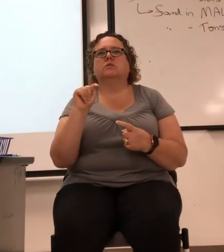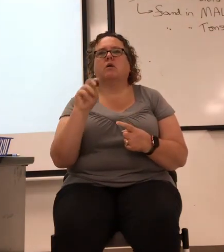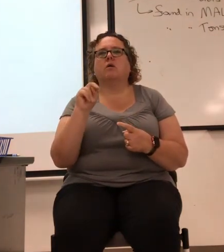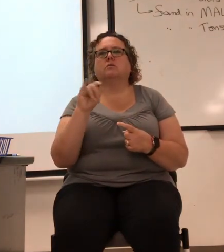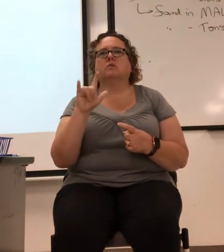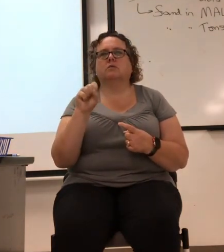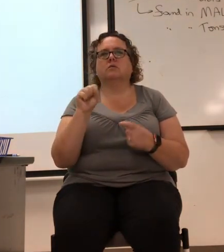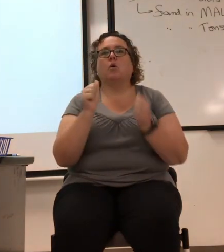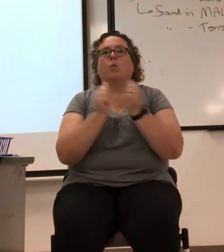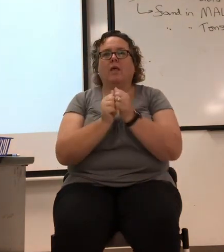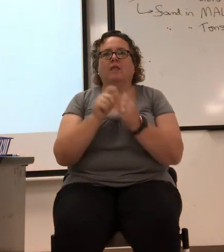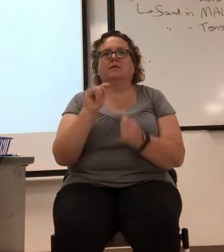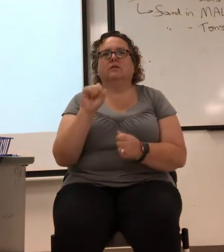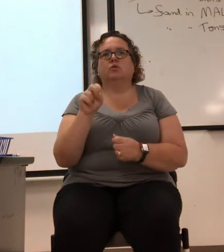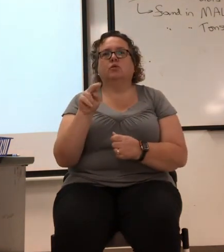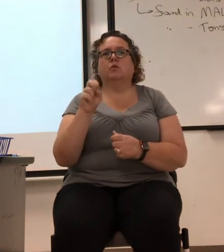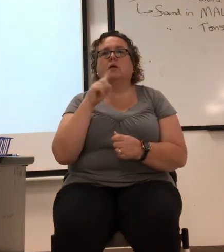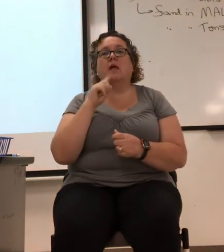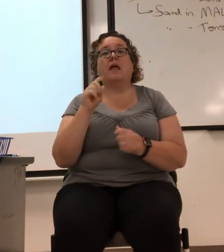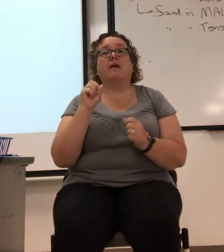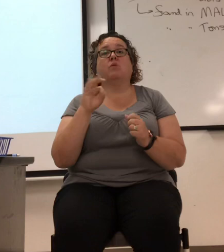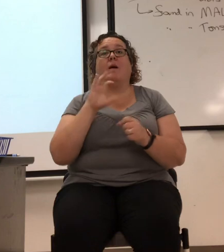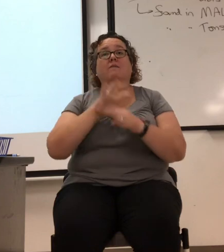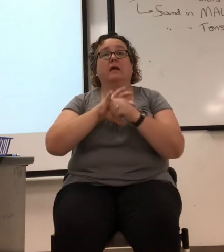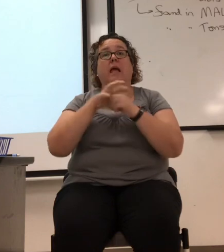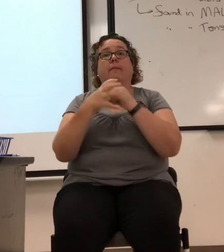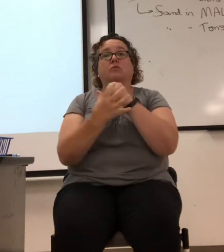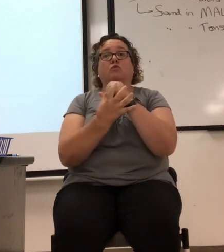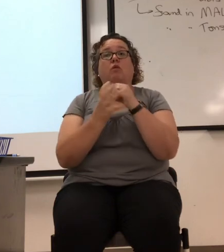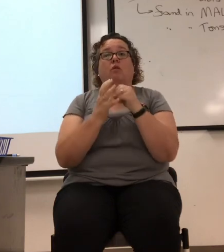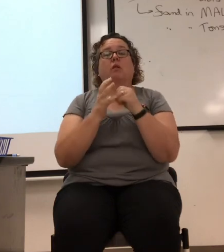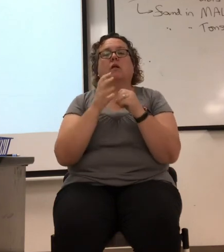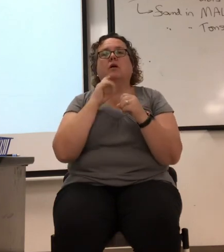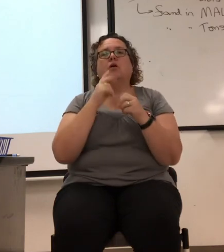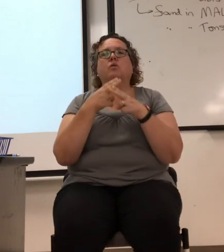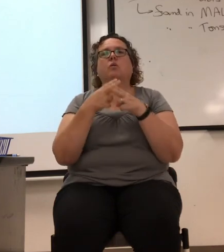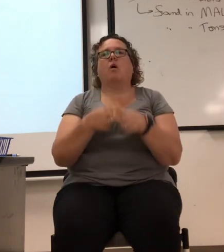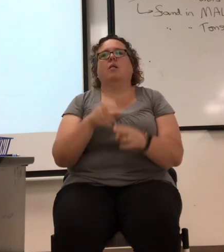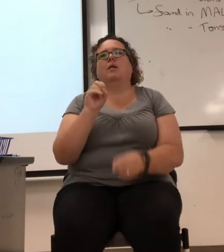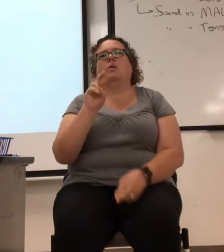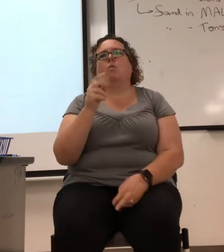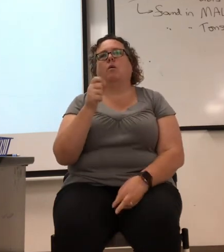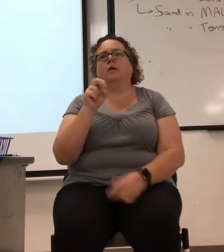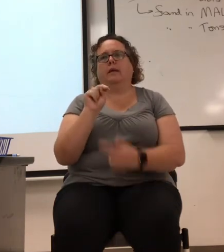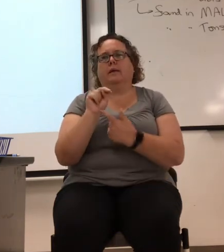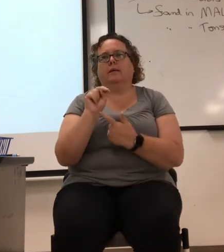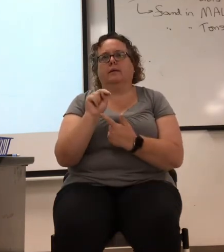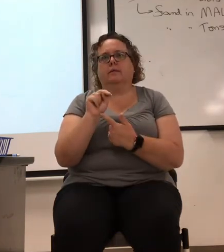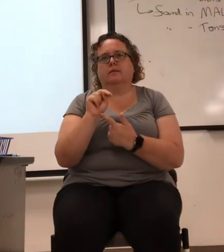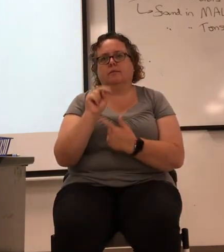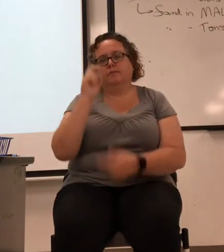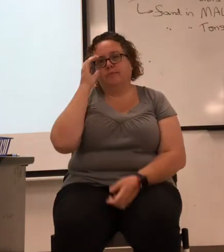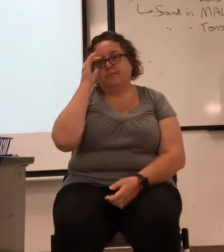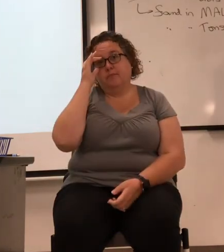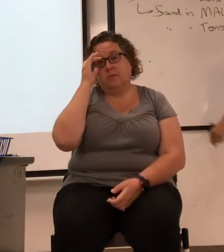lymph tissues. Now, if you put a capsule around lymph tissue, you call it an organ.